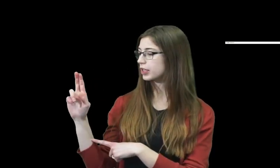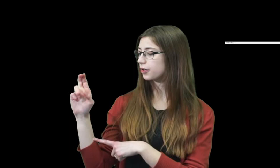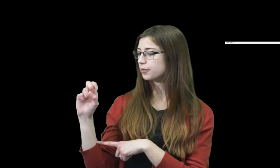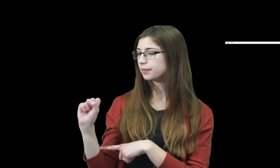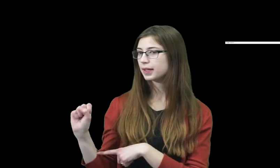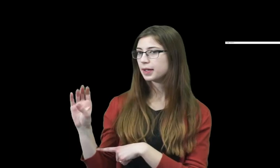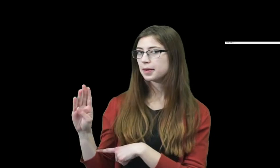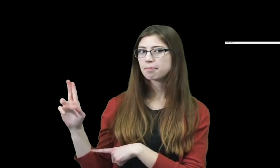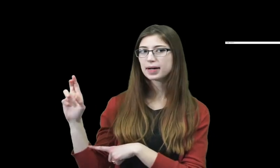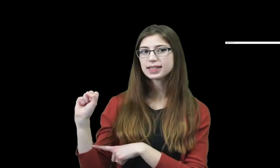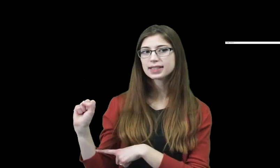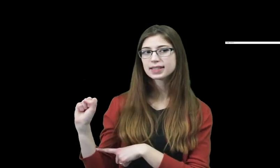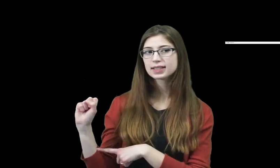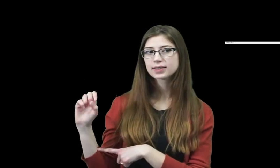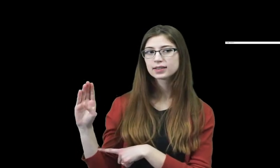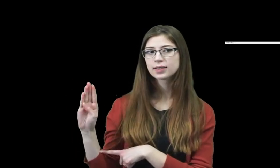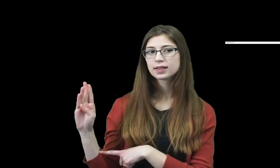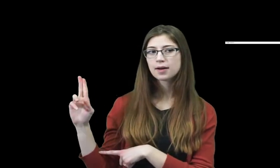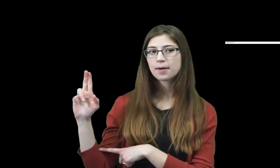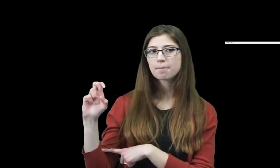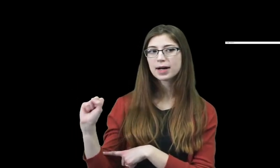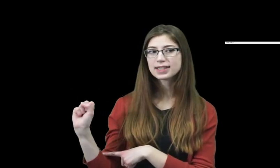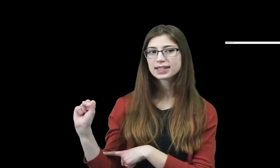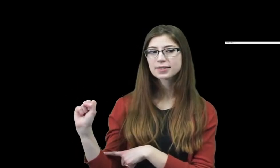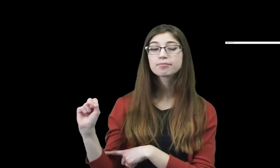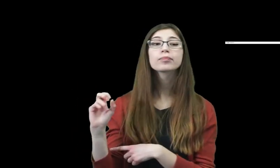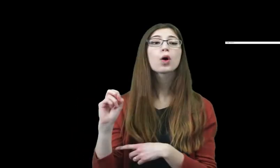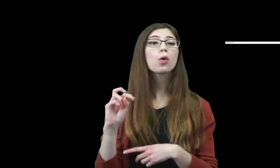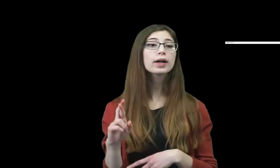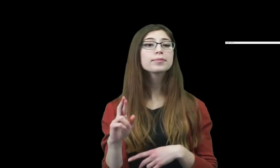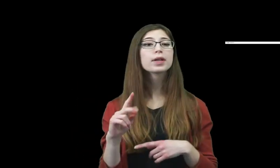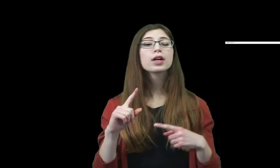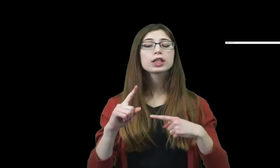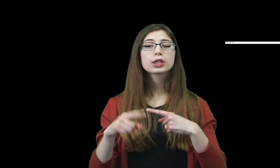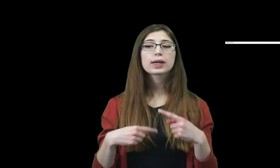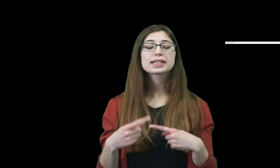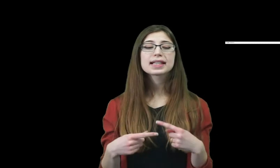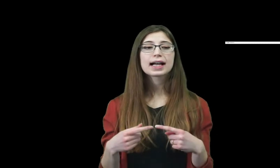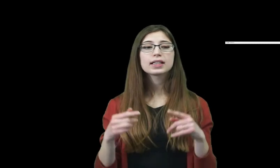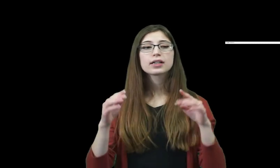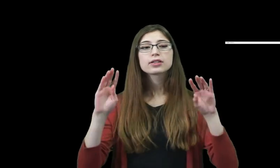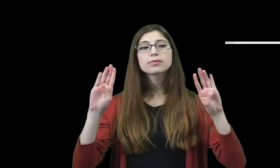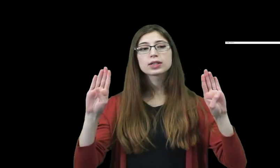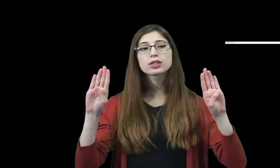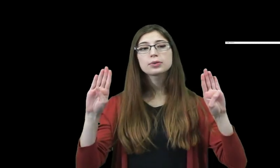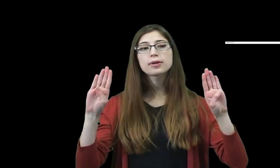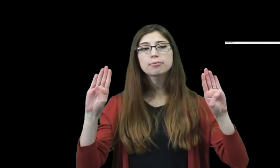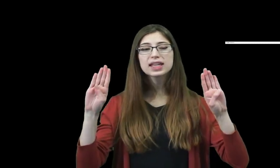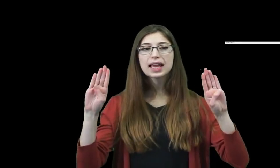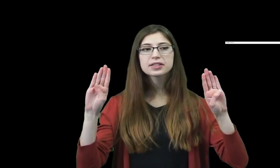circle. Bus. Bus. Or you can sign with two B hand